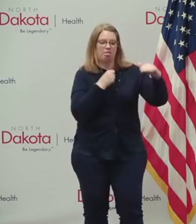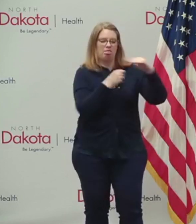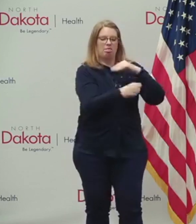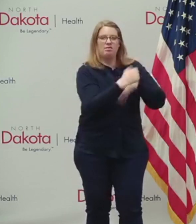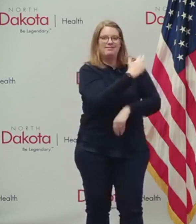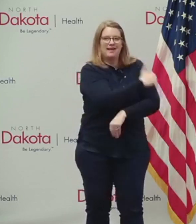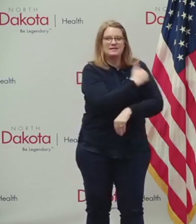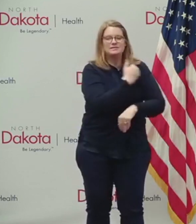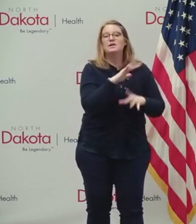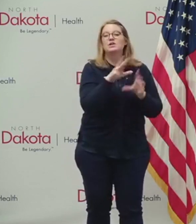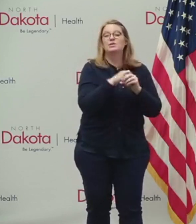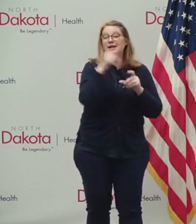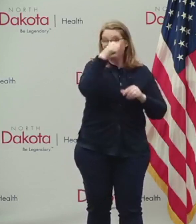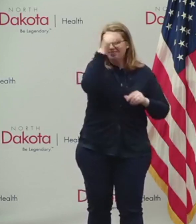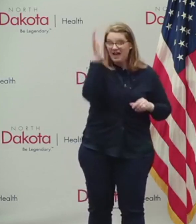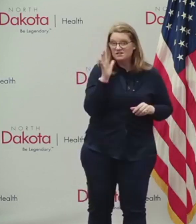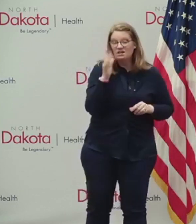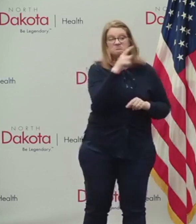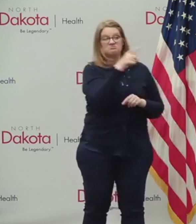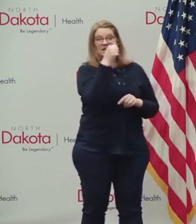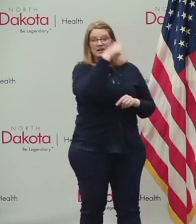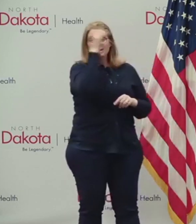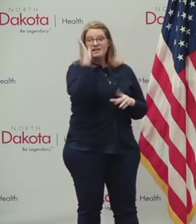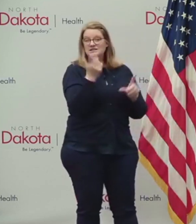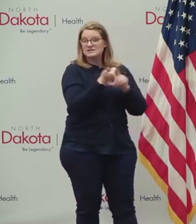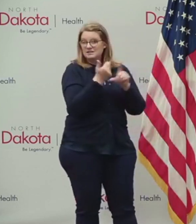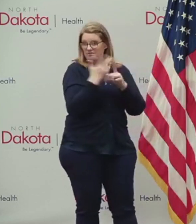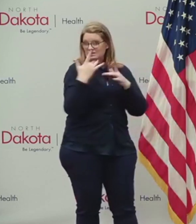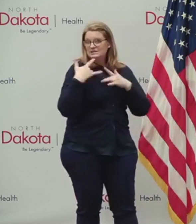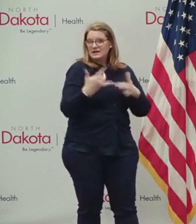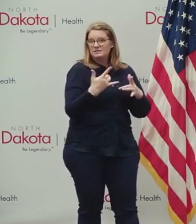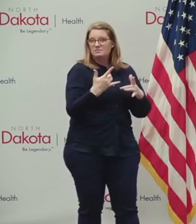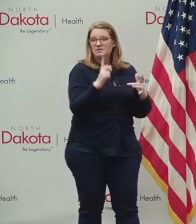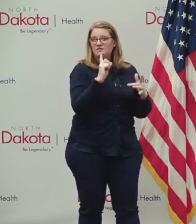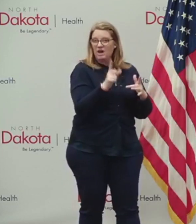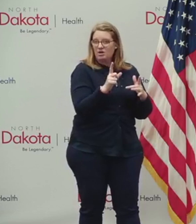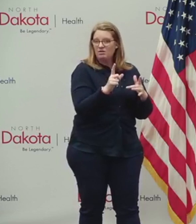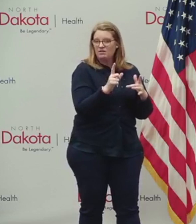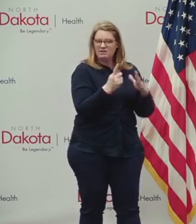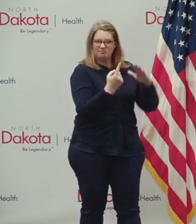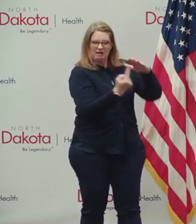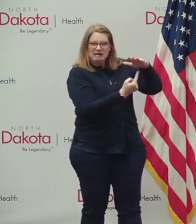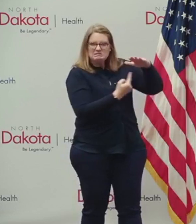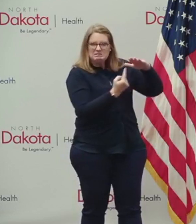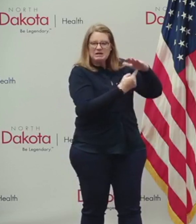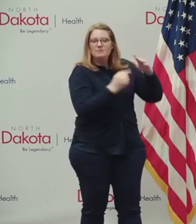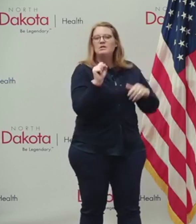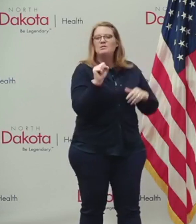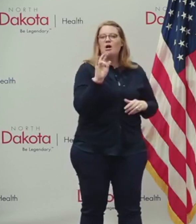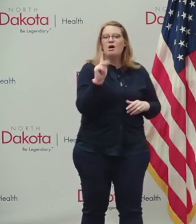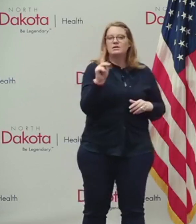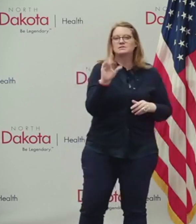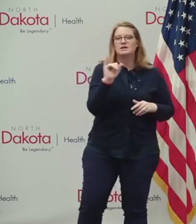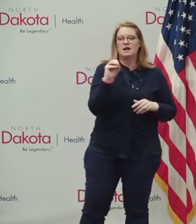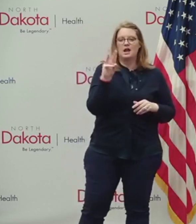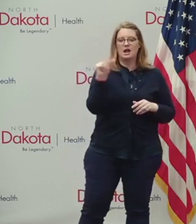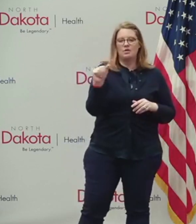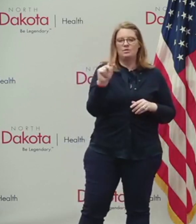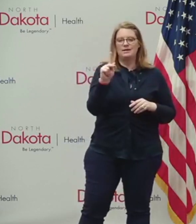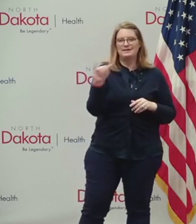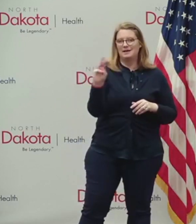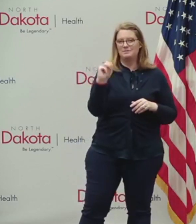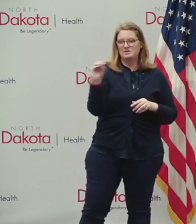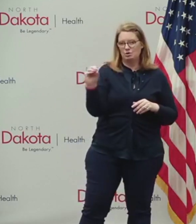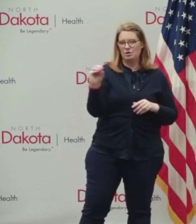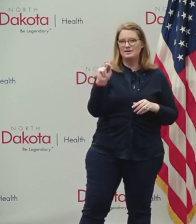pandemic, including Alaska, which has also been largely isolated through this time, but Arkansas, Iowa, Kansas, Kentucky, Montana,